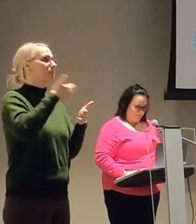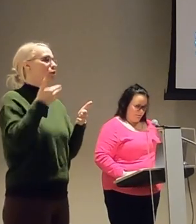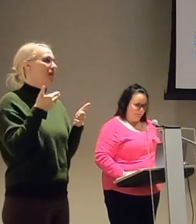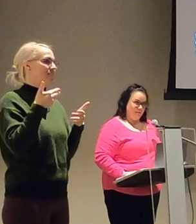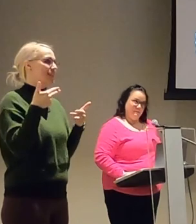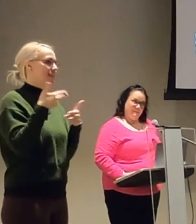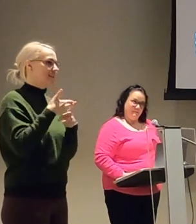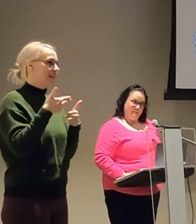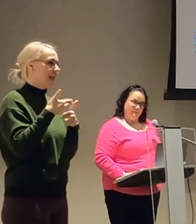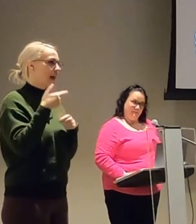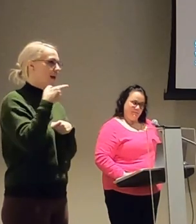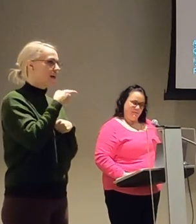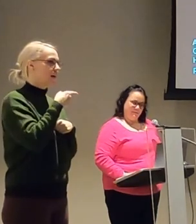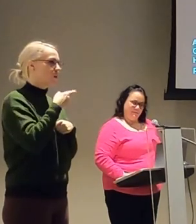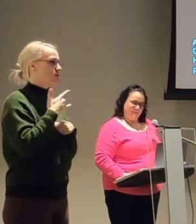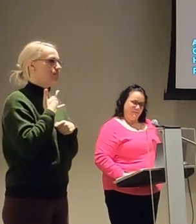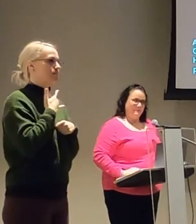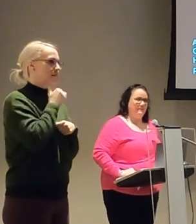slide,